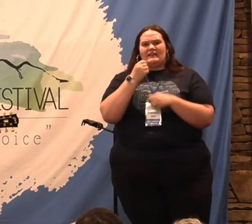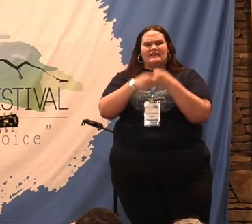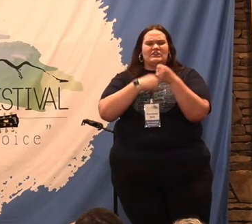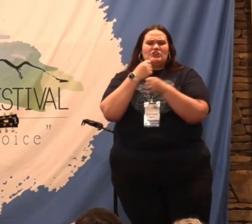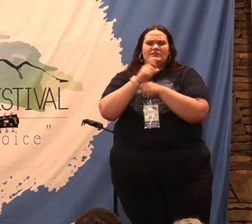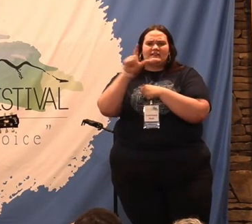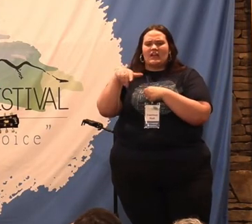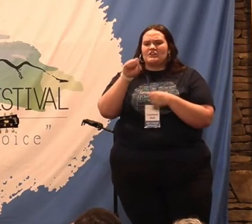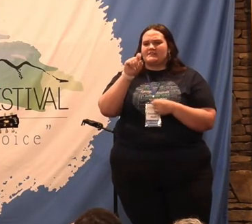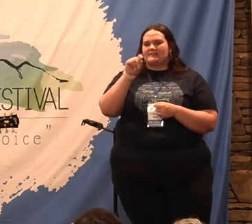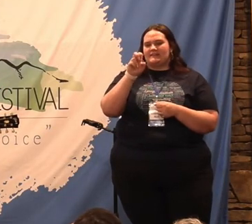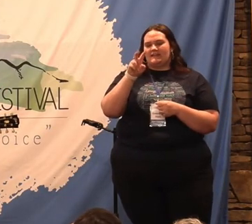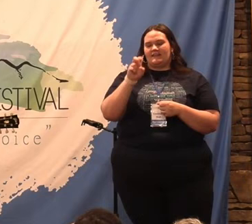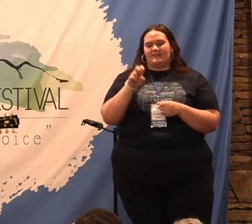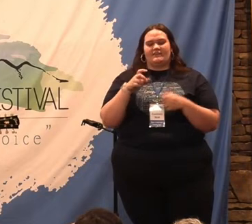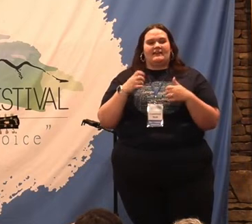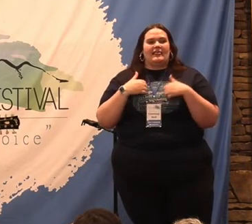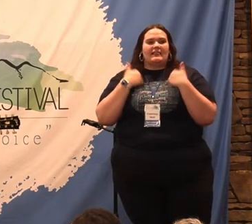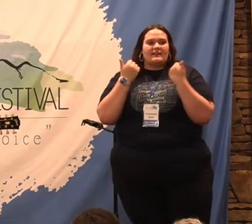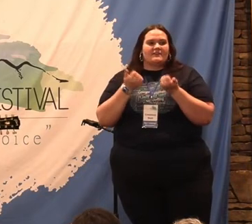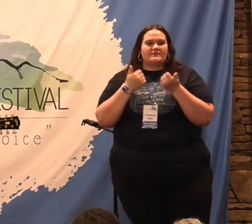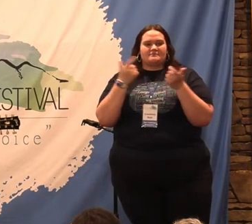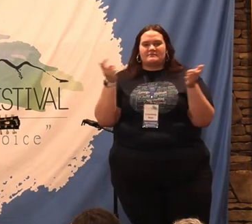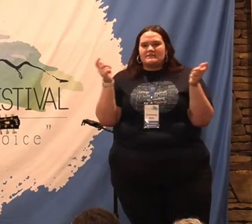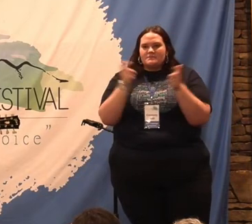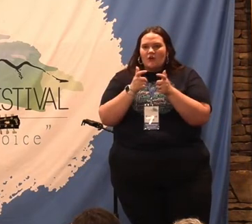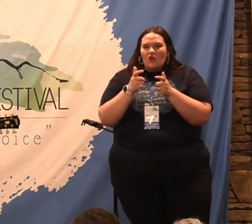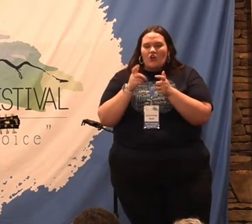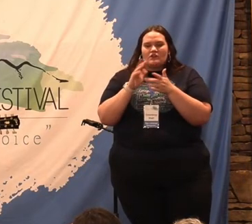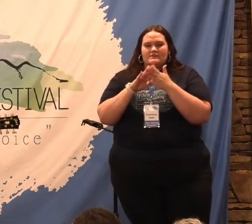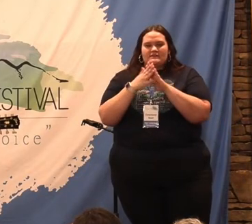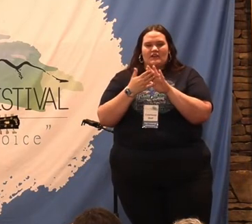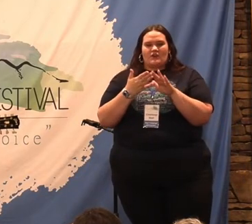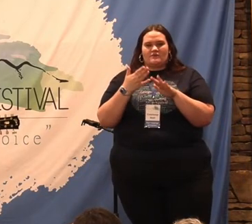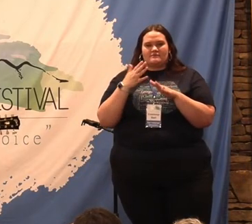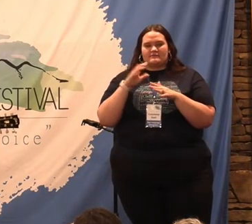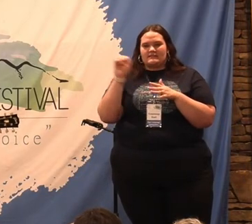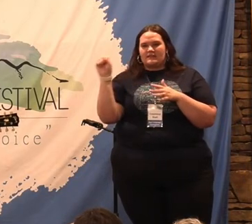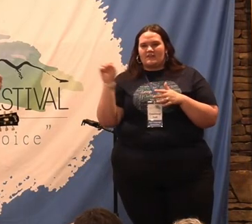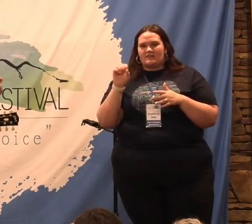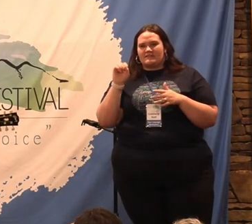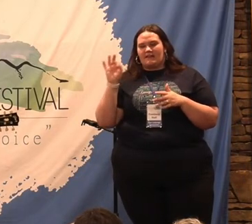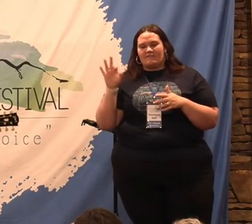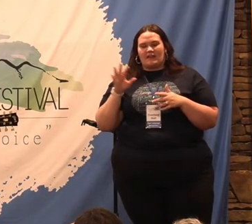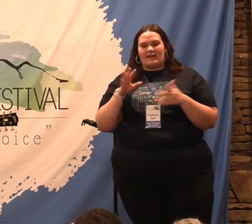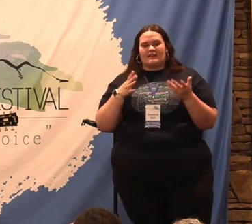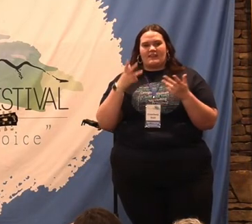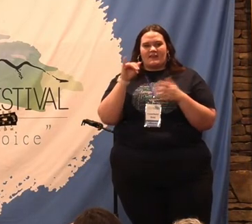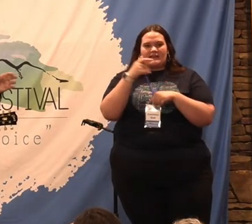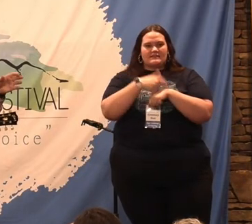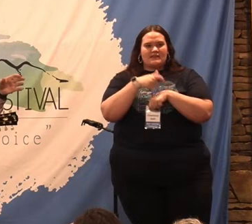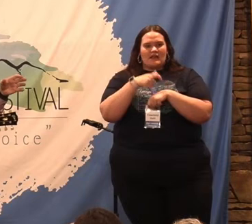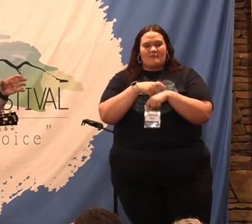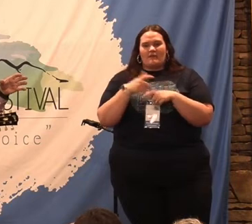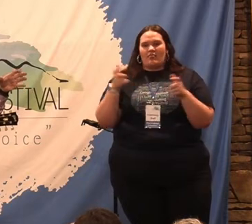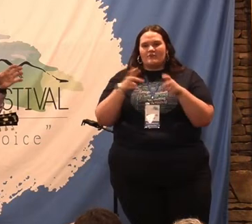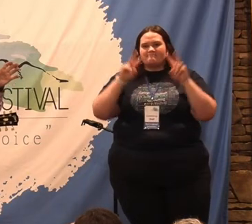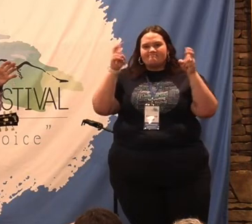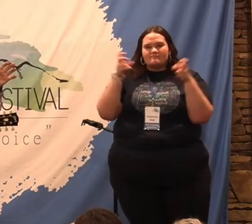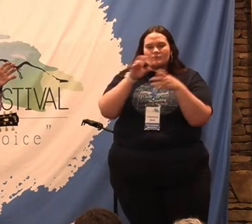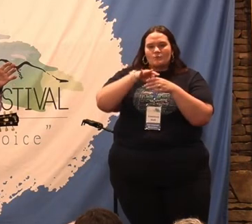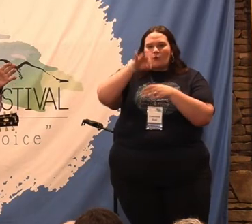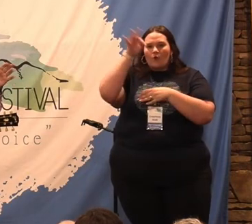a little town just south of Santa Fe at that time. And a little ghost town. He lived in a little adobe house that